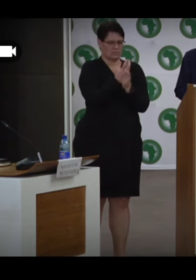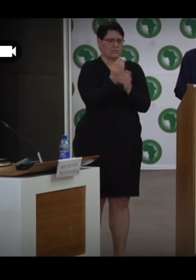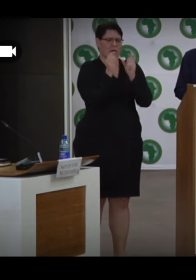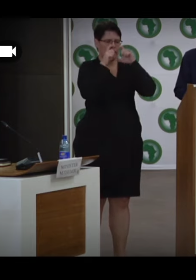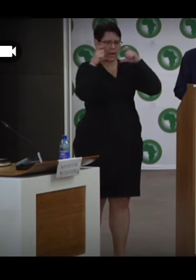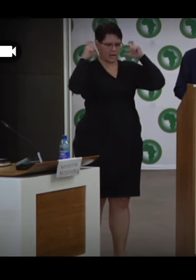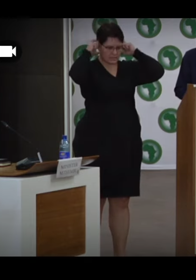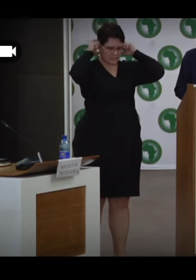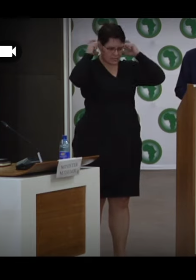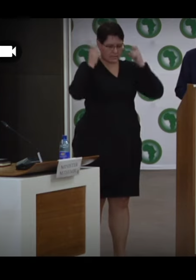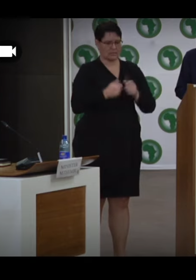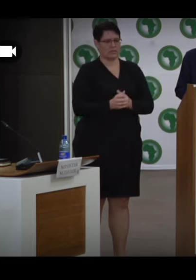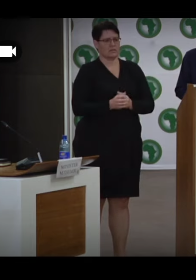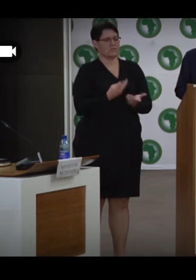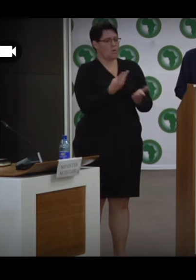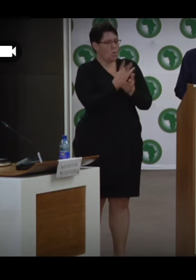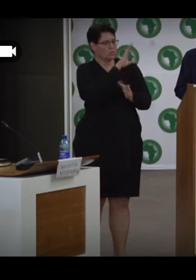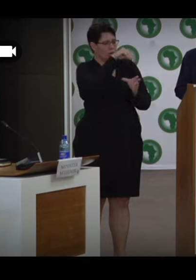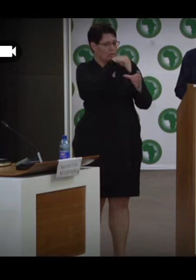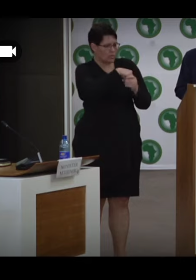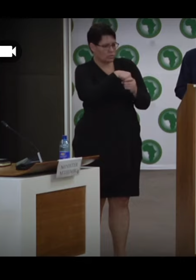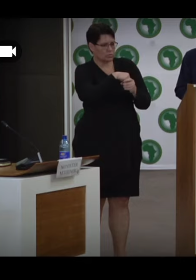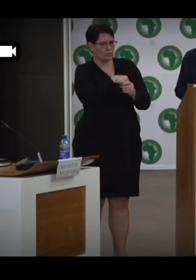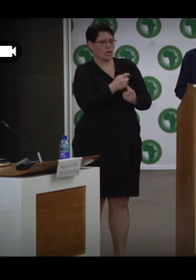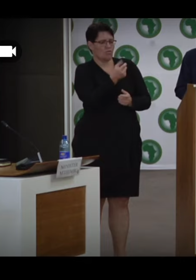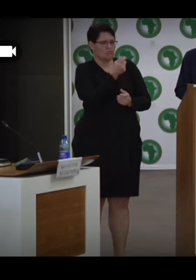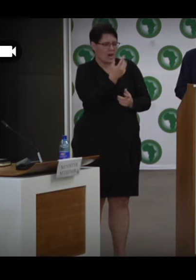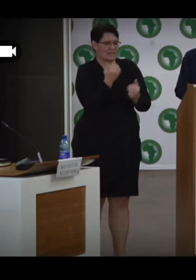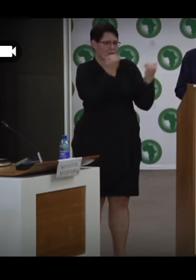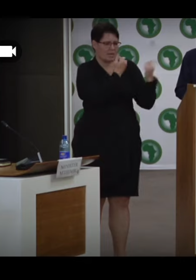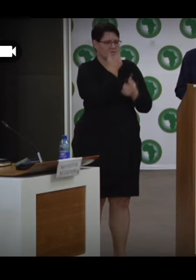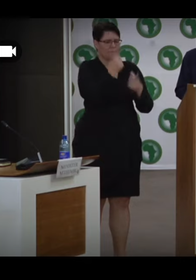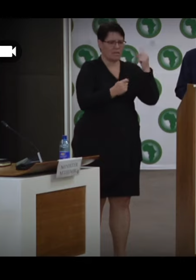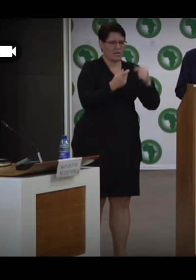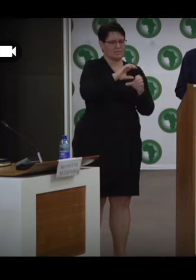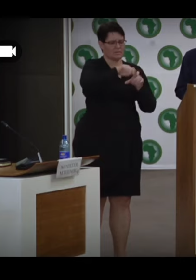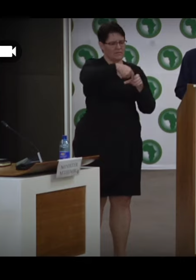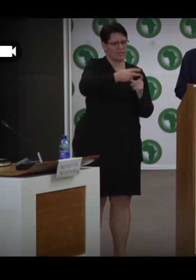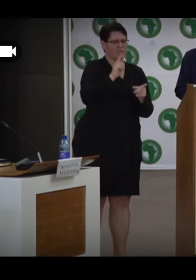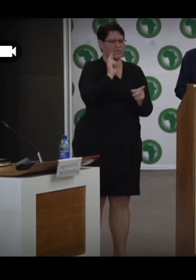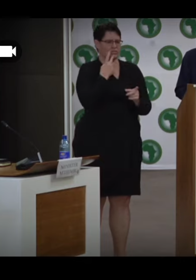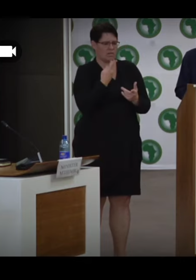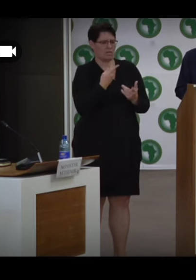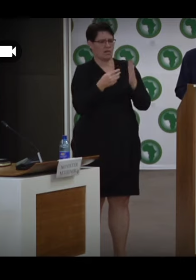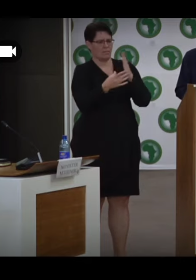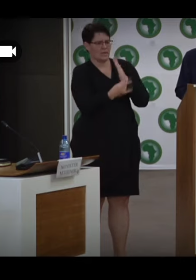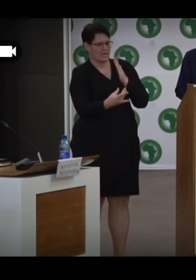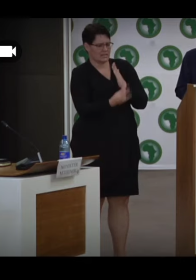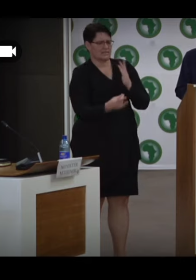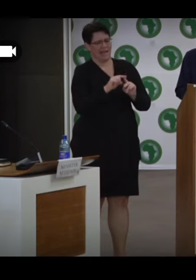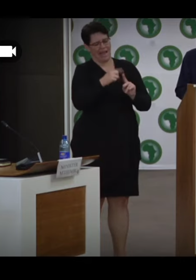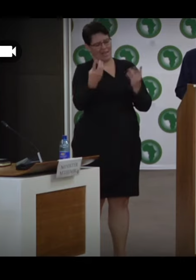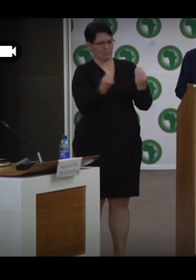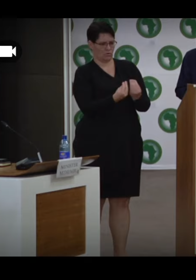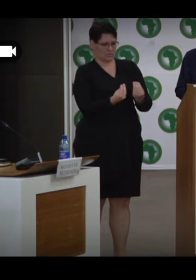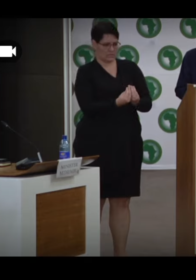and gloves. They also include rice, maize meal, milk, canned vegetables, meats, and other products.